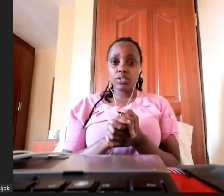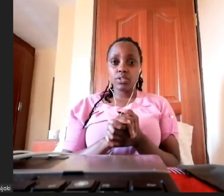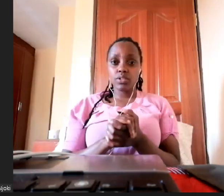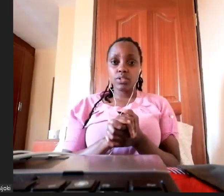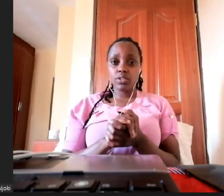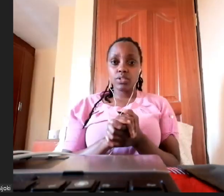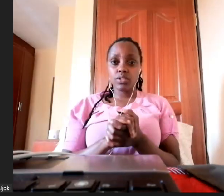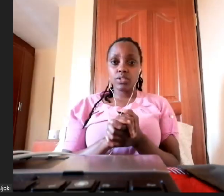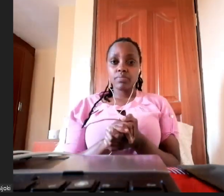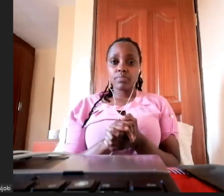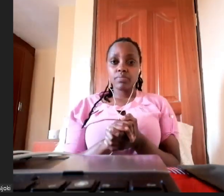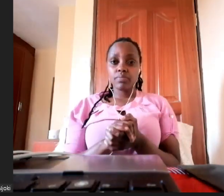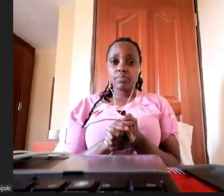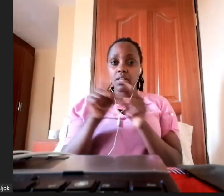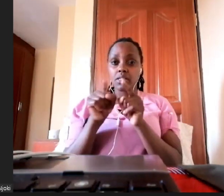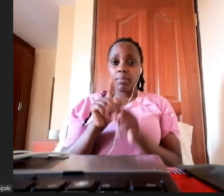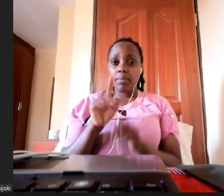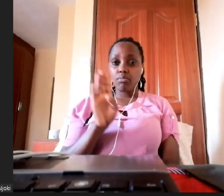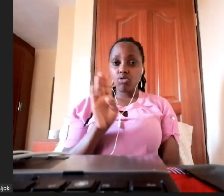And in Burundi,